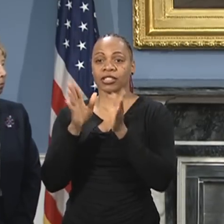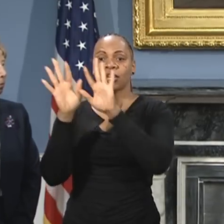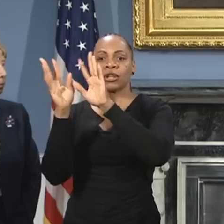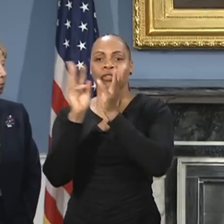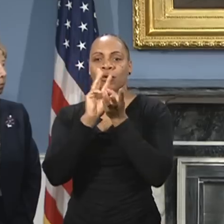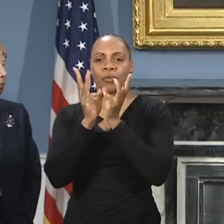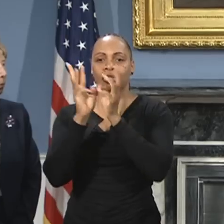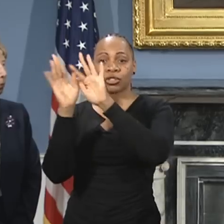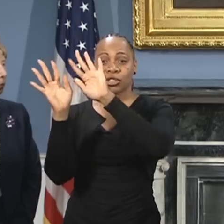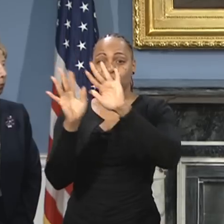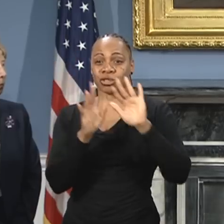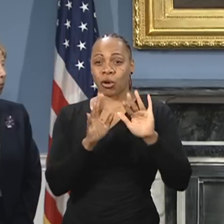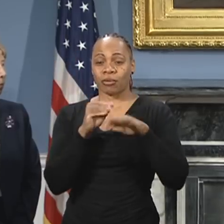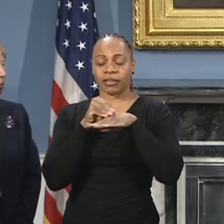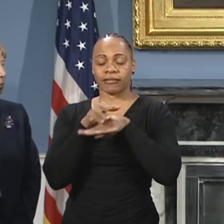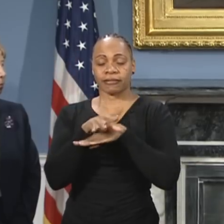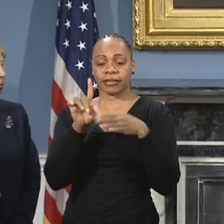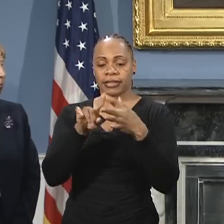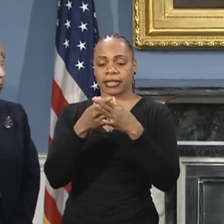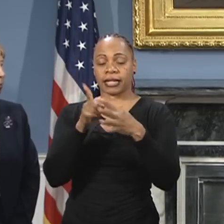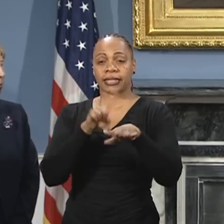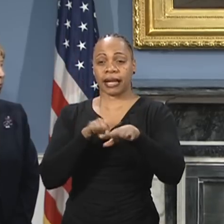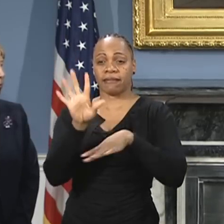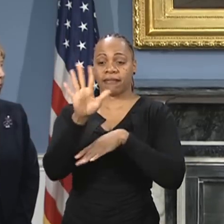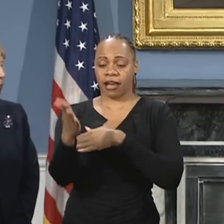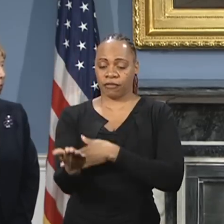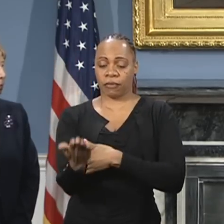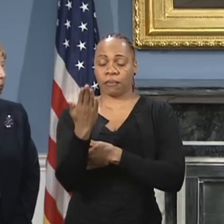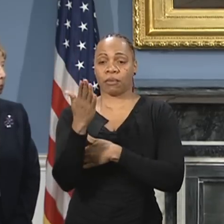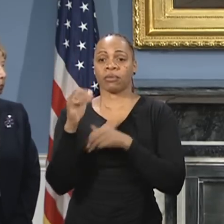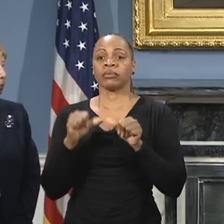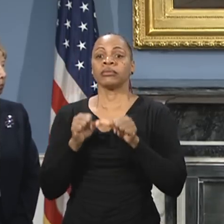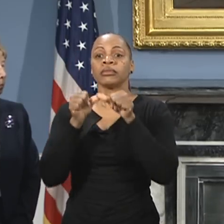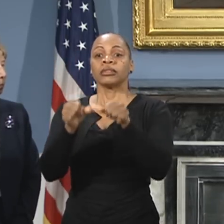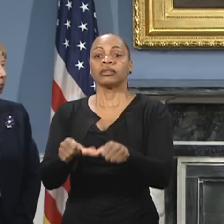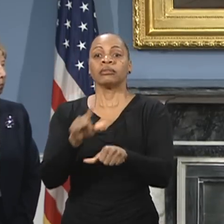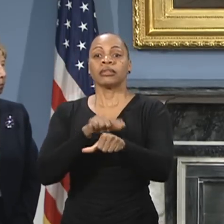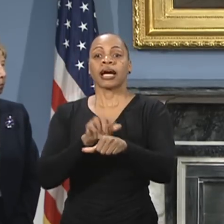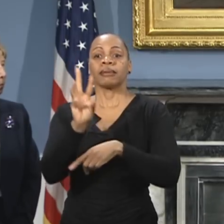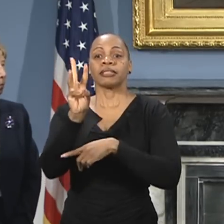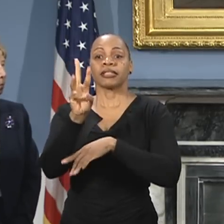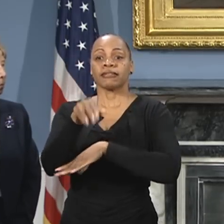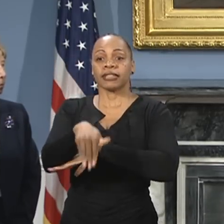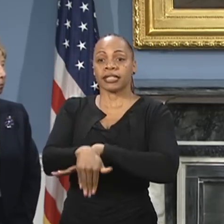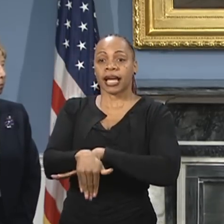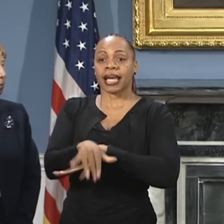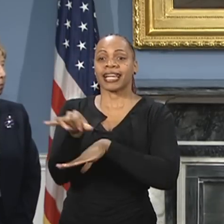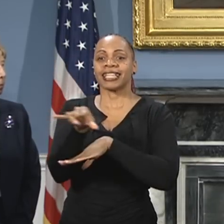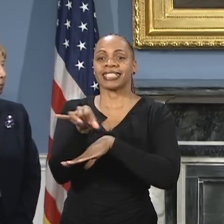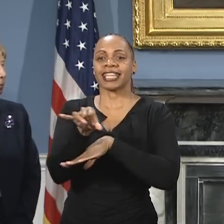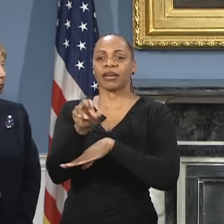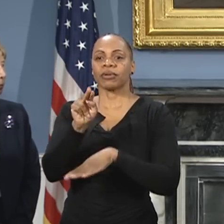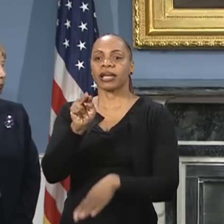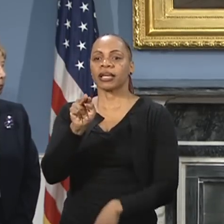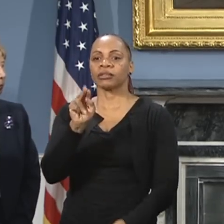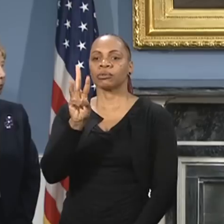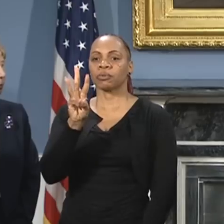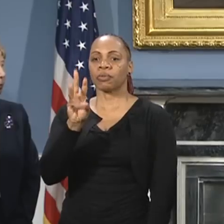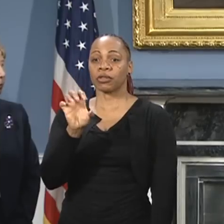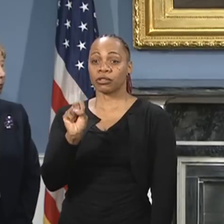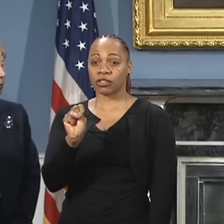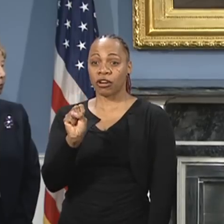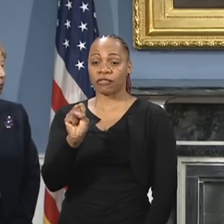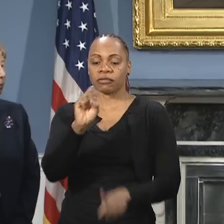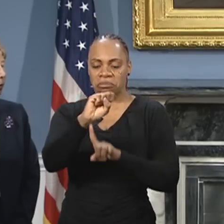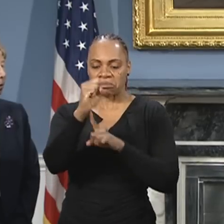Started at 5 a.m. today, will continue to 7 p.m. As we have also learned from dealing with the National Weather Service, things can change. But